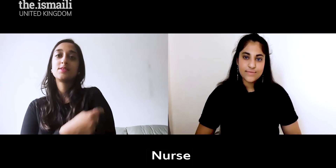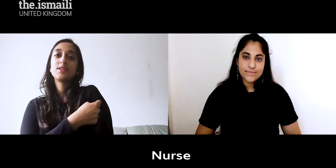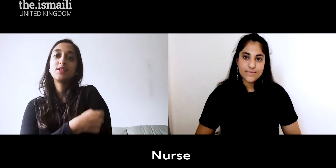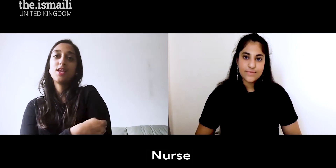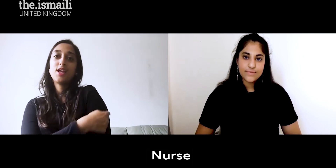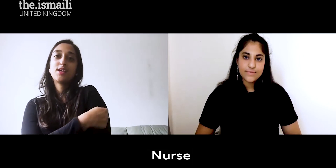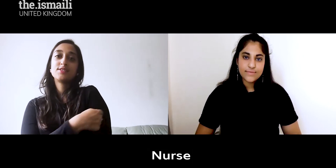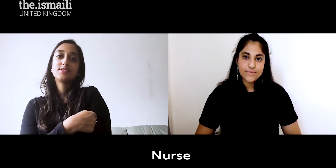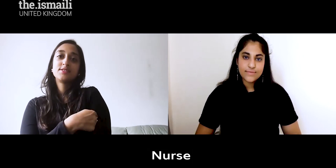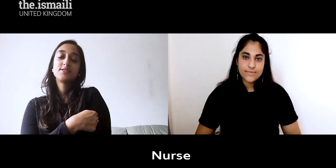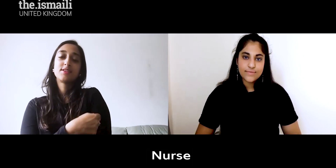Yeah.